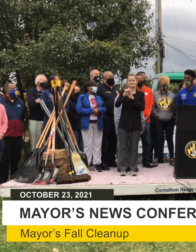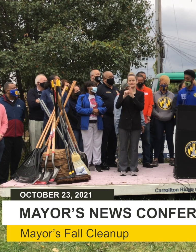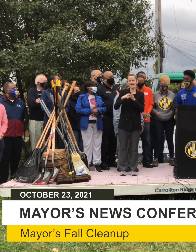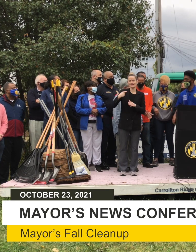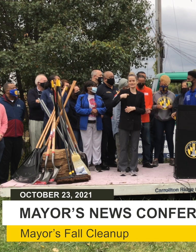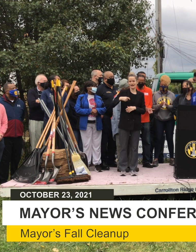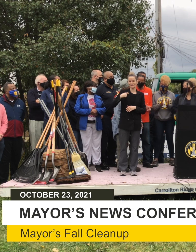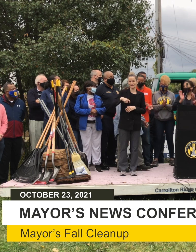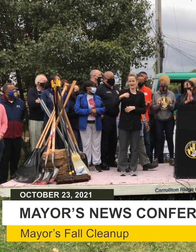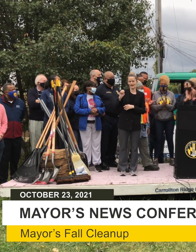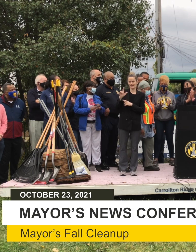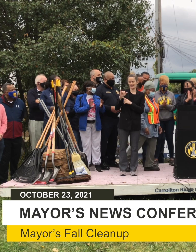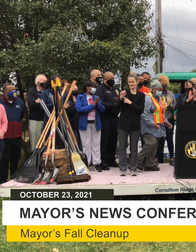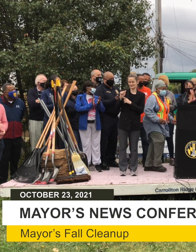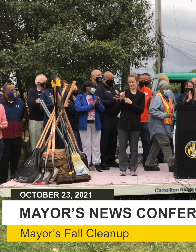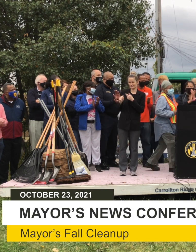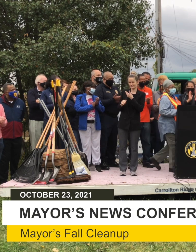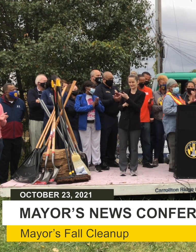Tinsley, ma'am.